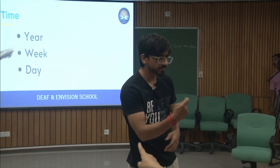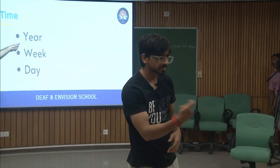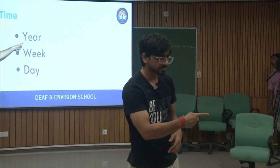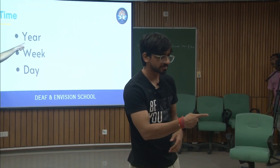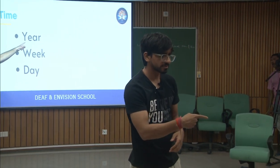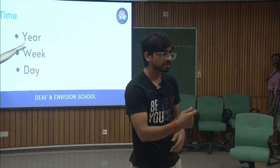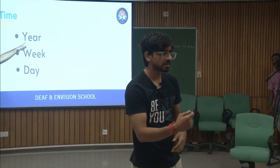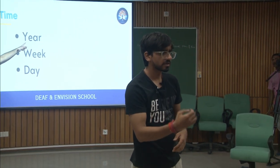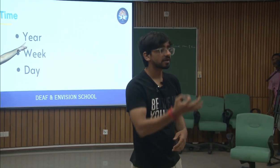Month.